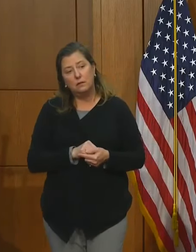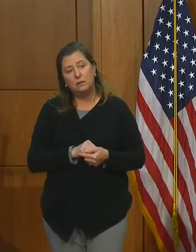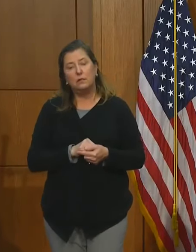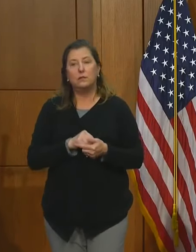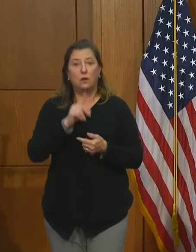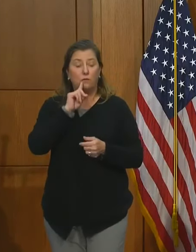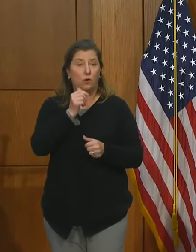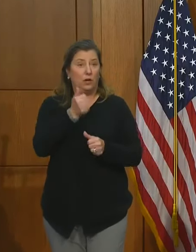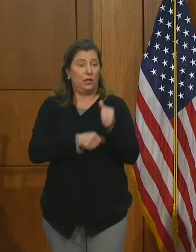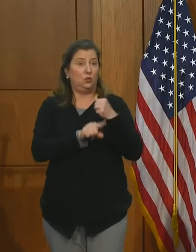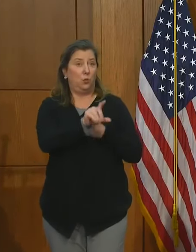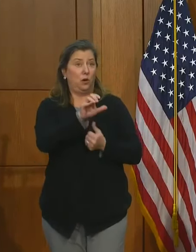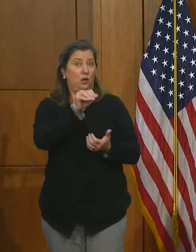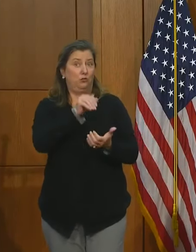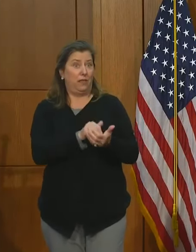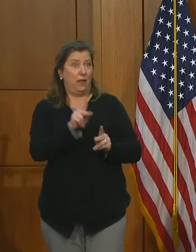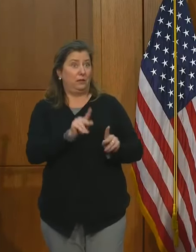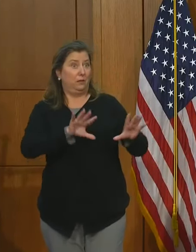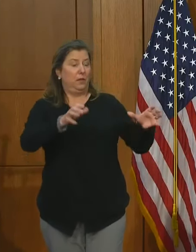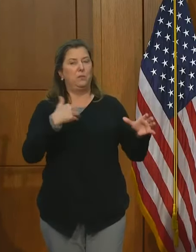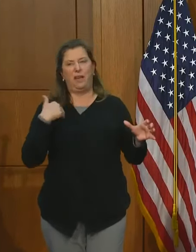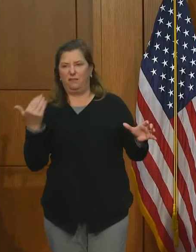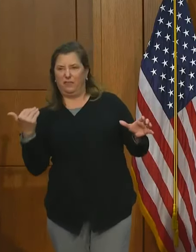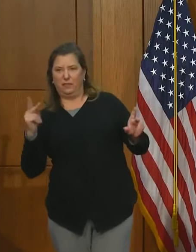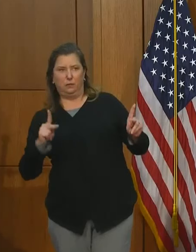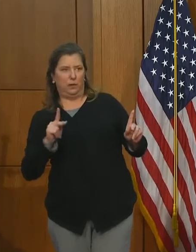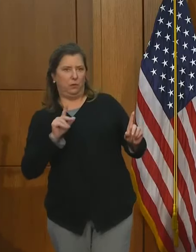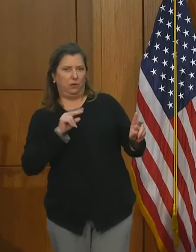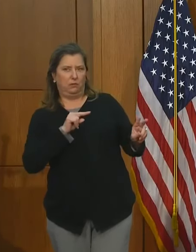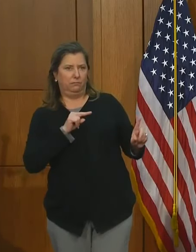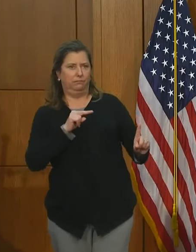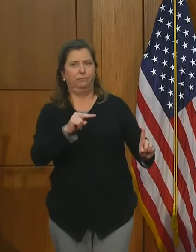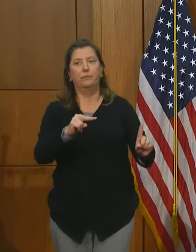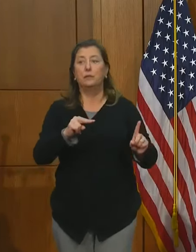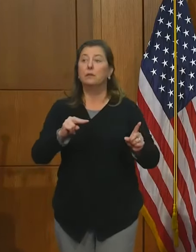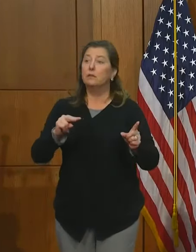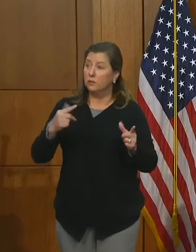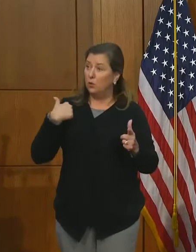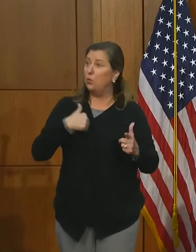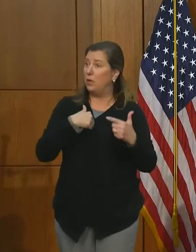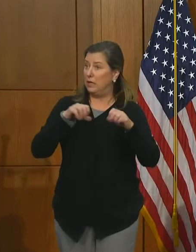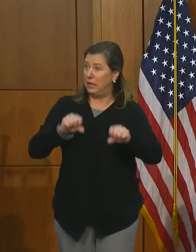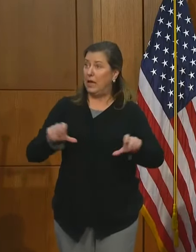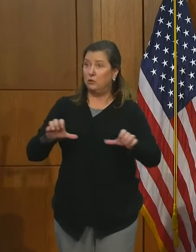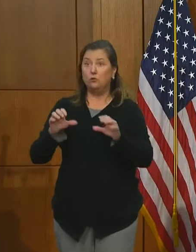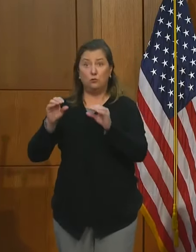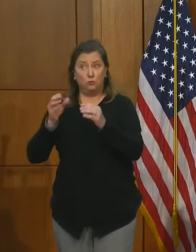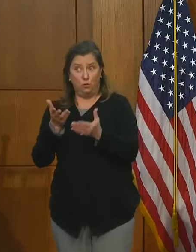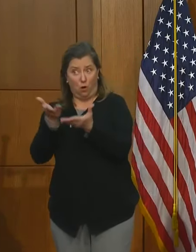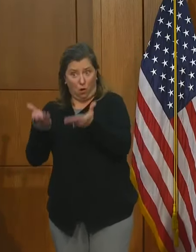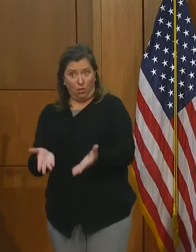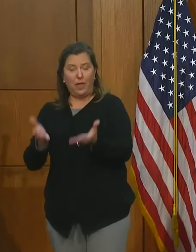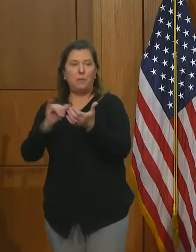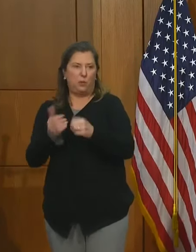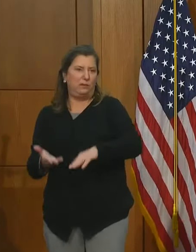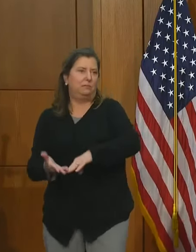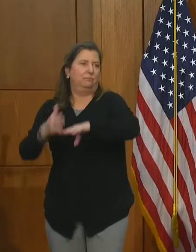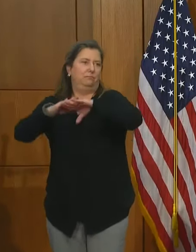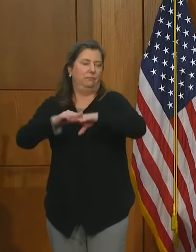per 100,000. So we do have increased capacity, but we also need to increase it